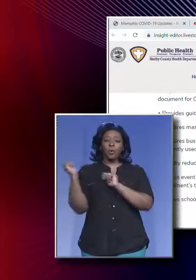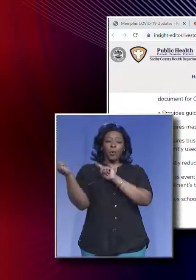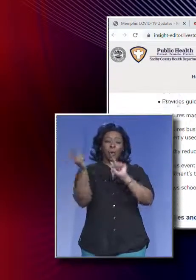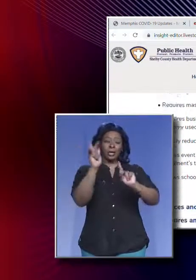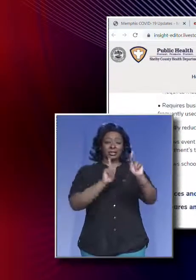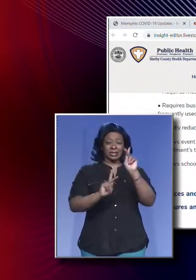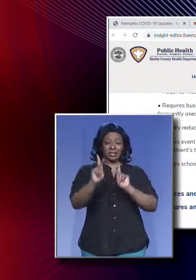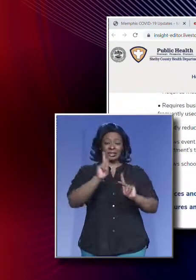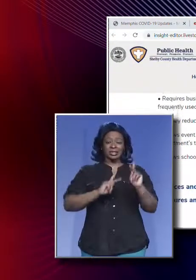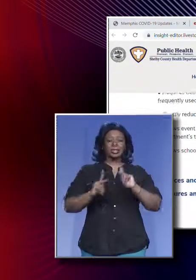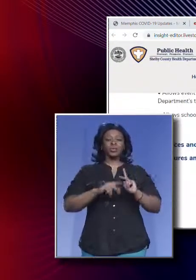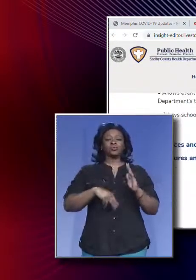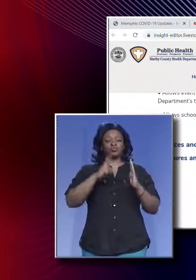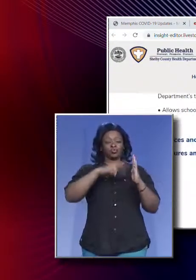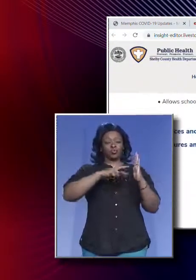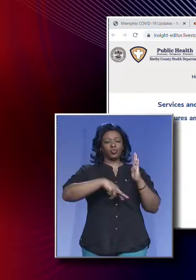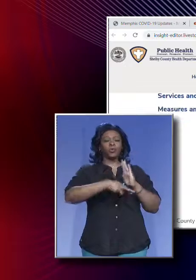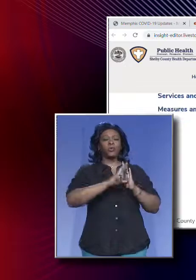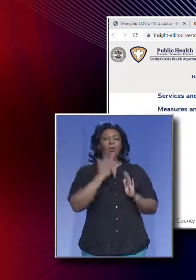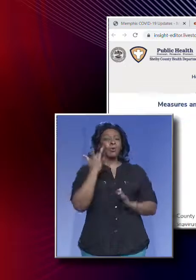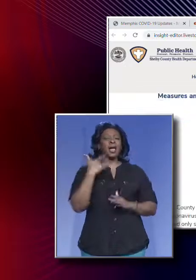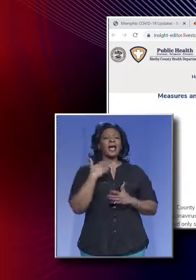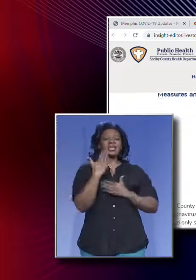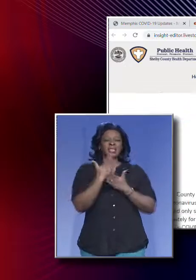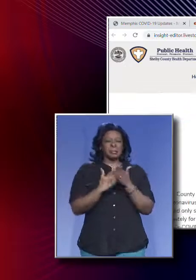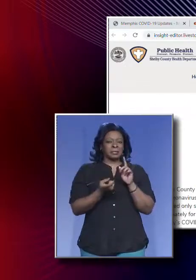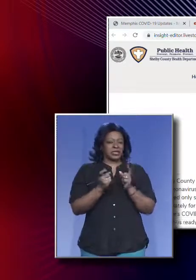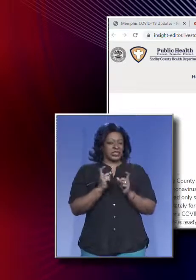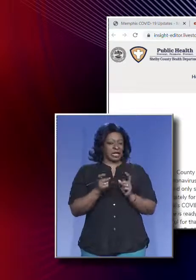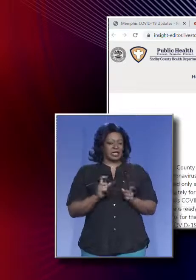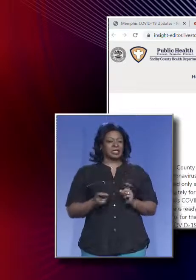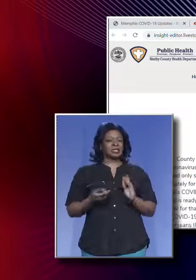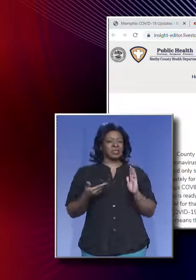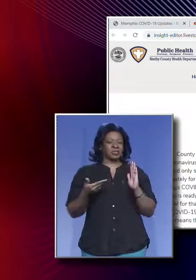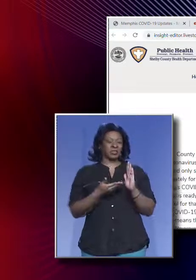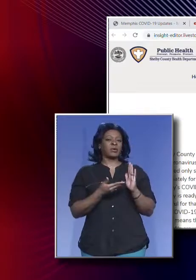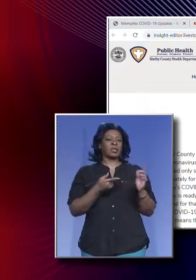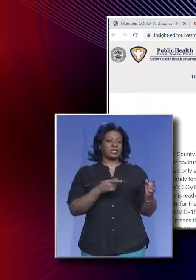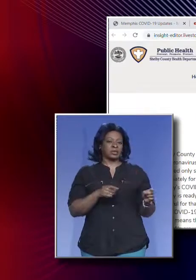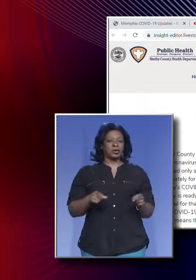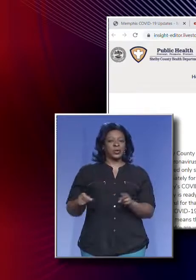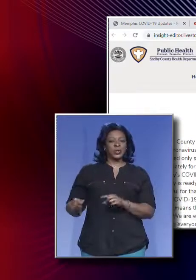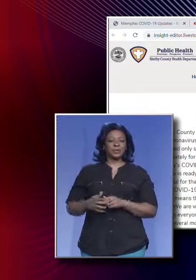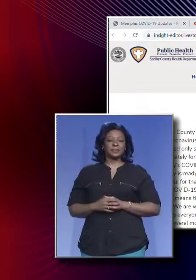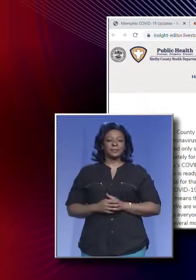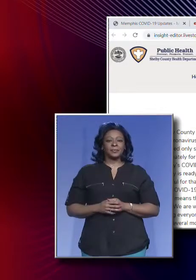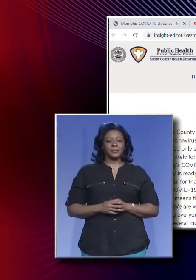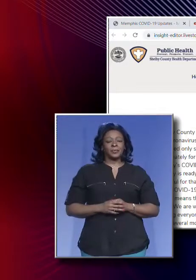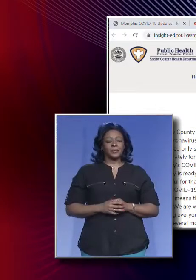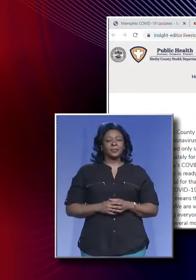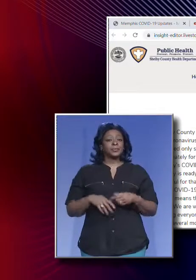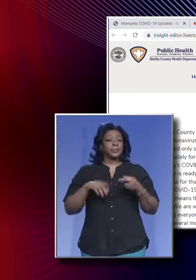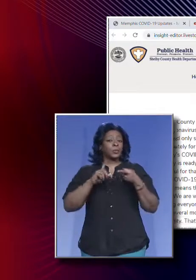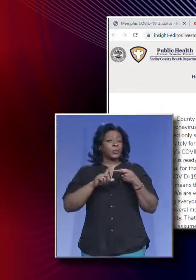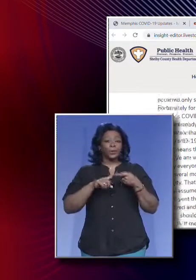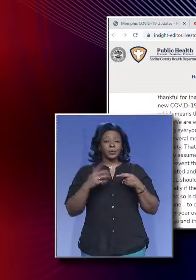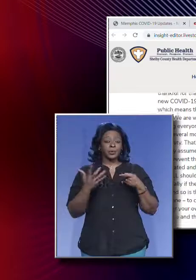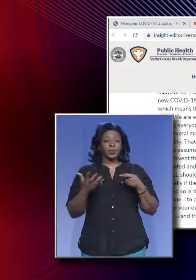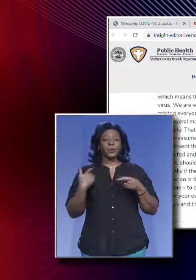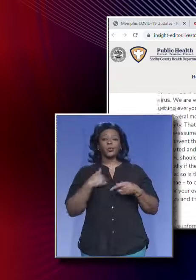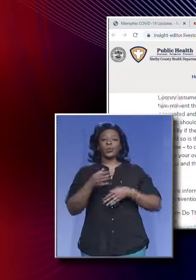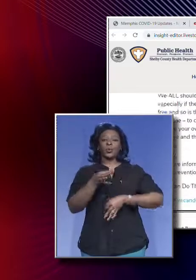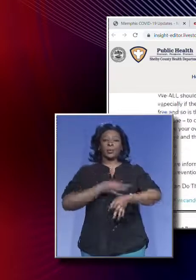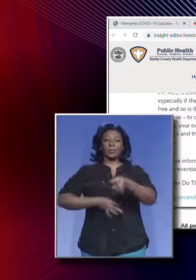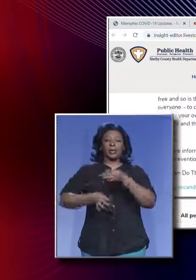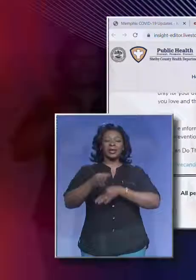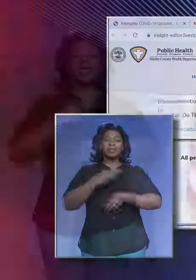citizens to review it because there are some changes that have occurred. For one, we replaced